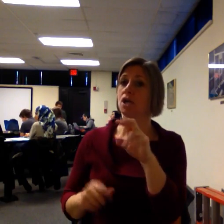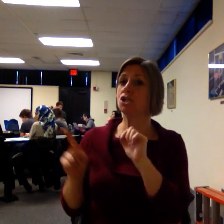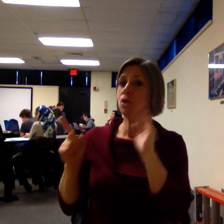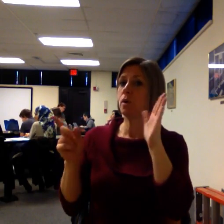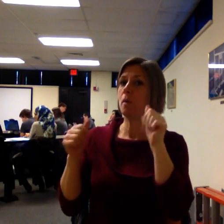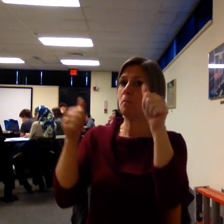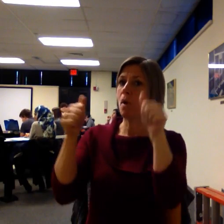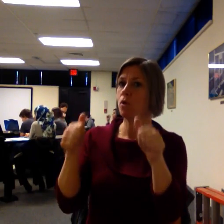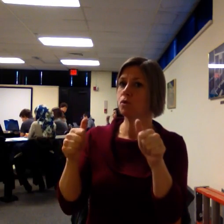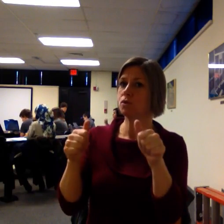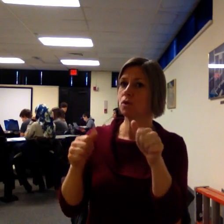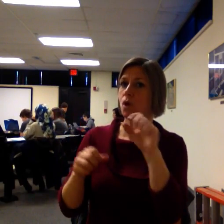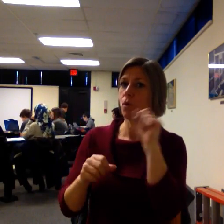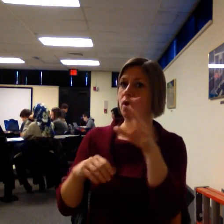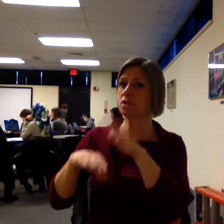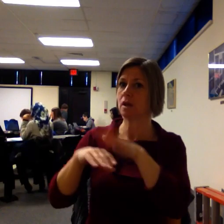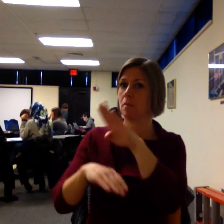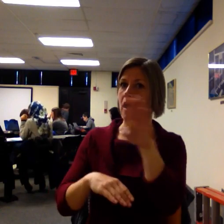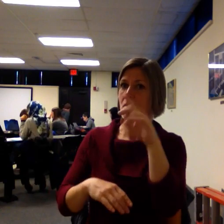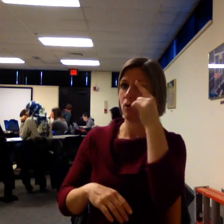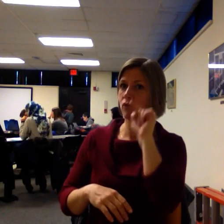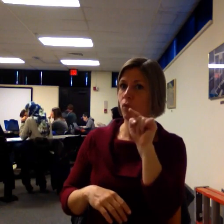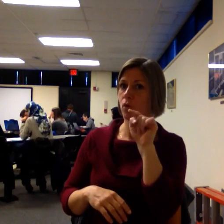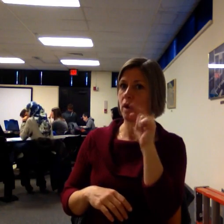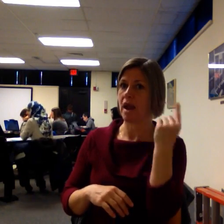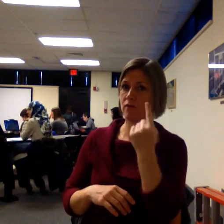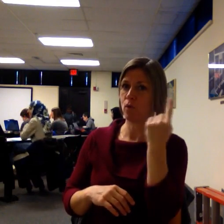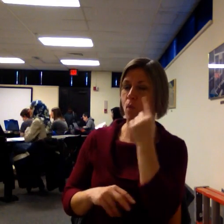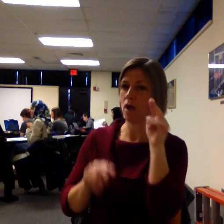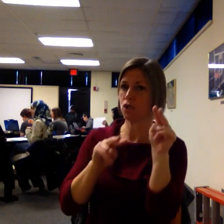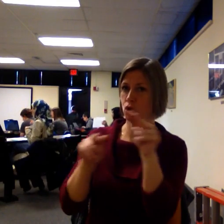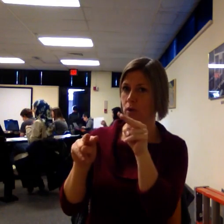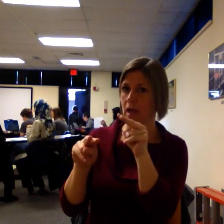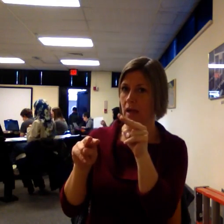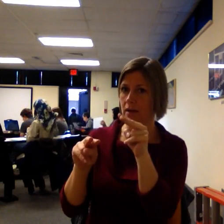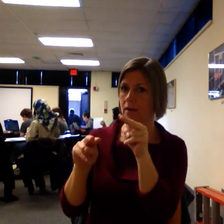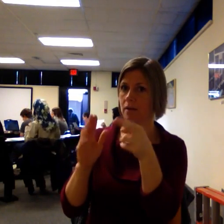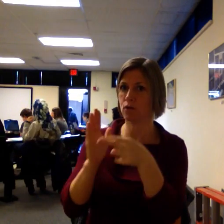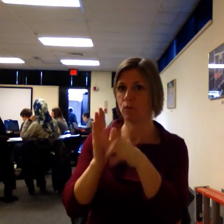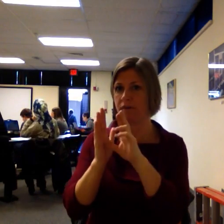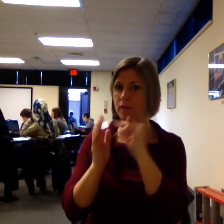Hall.